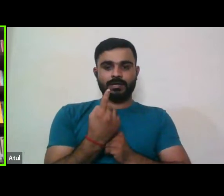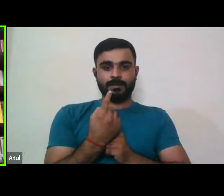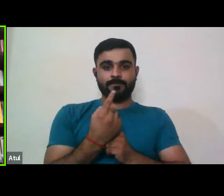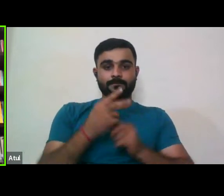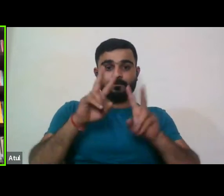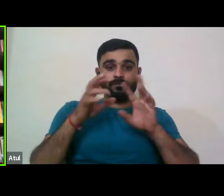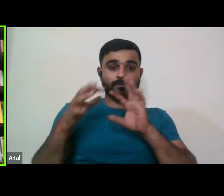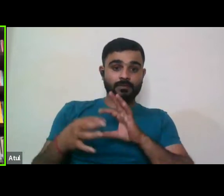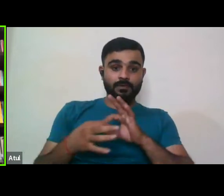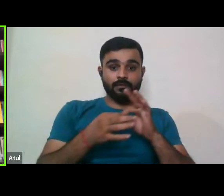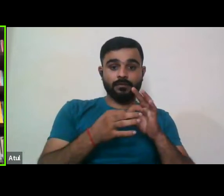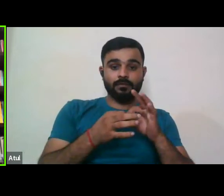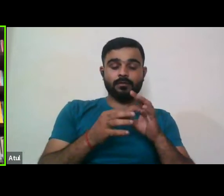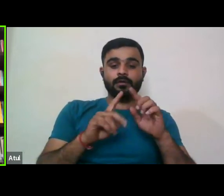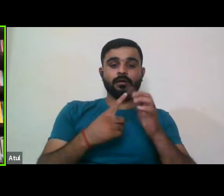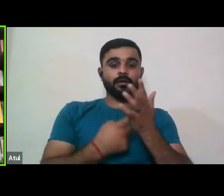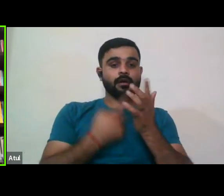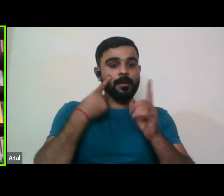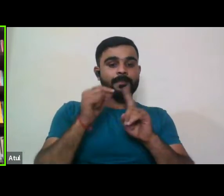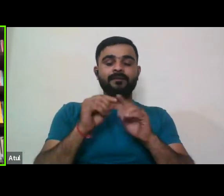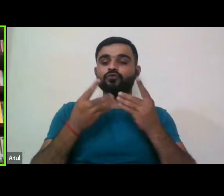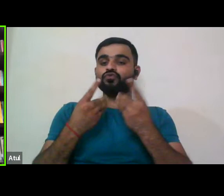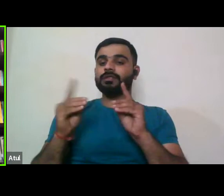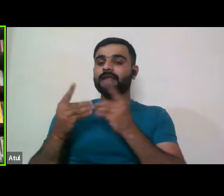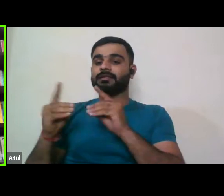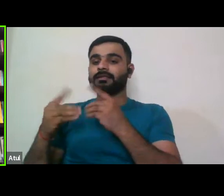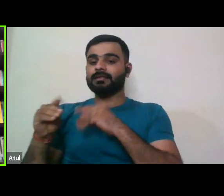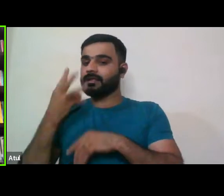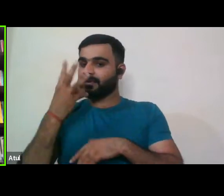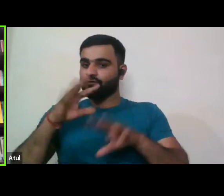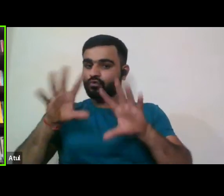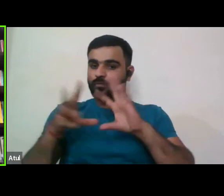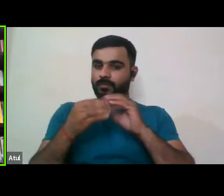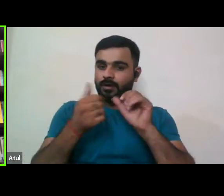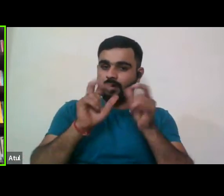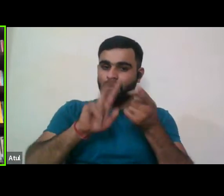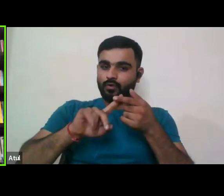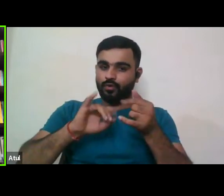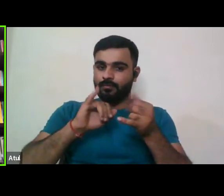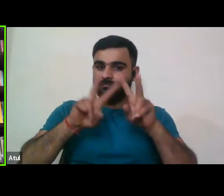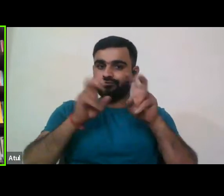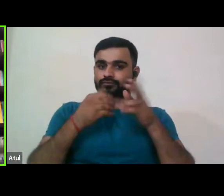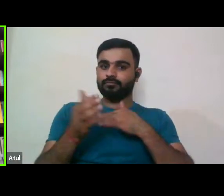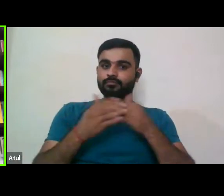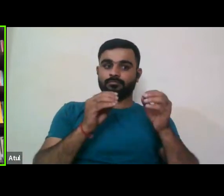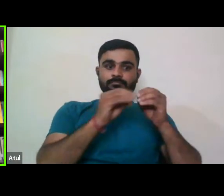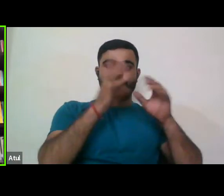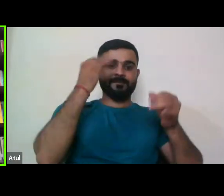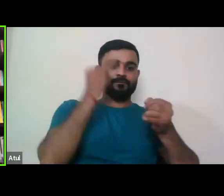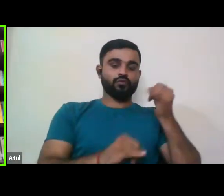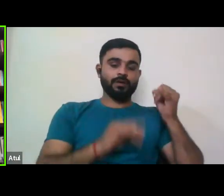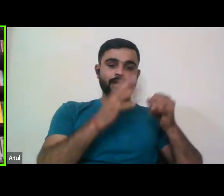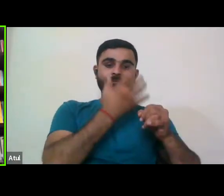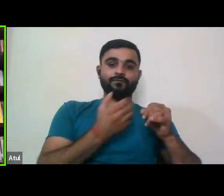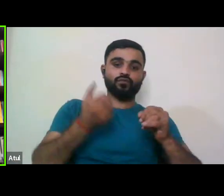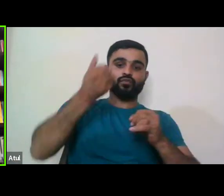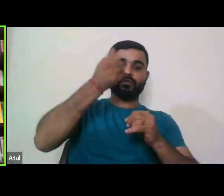case, which is the triple talaq case, happened to be a judgment that was given on the last day of that Chief